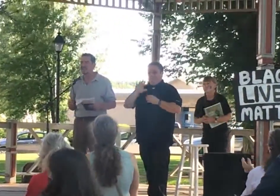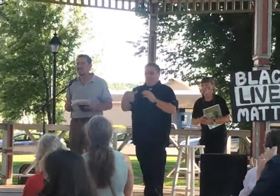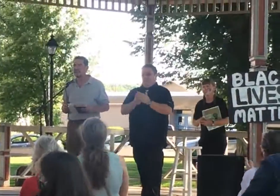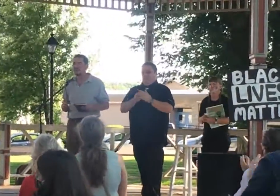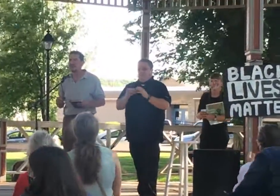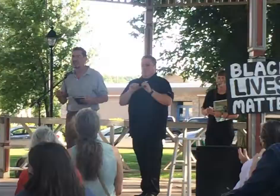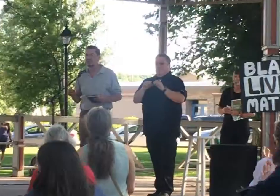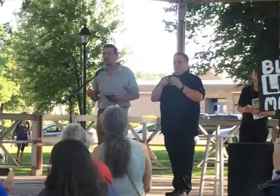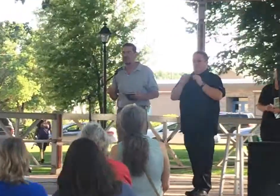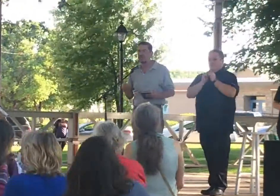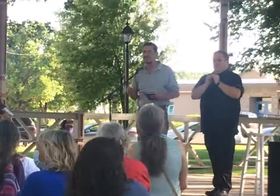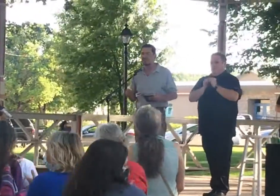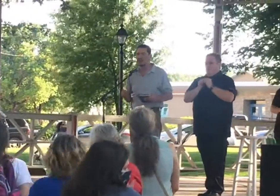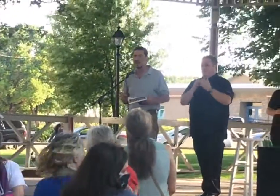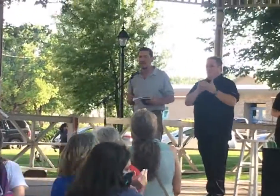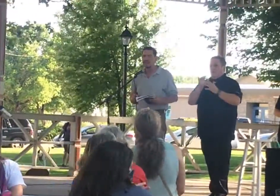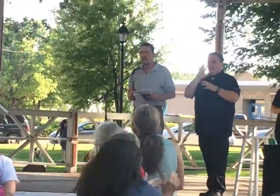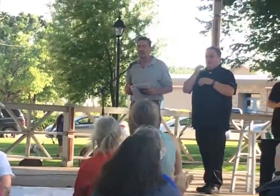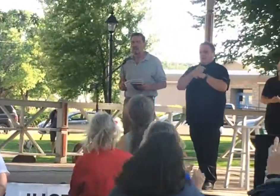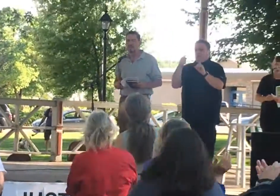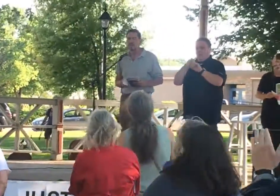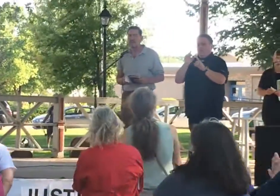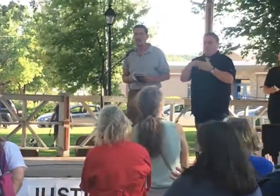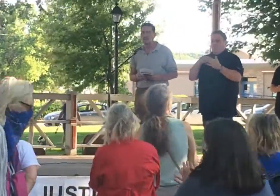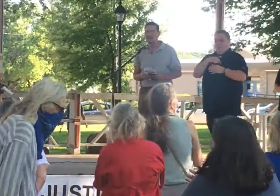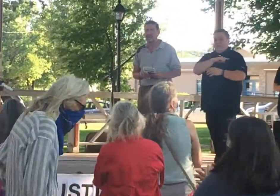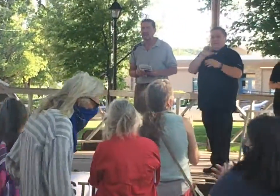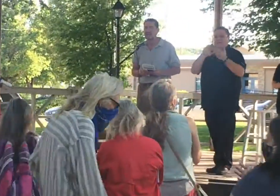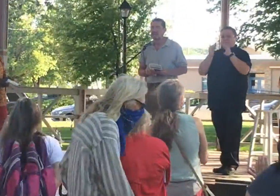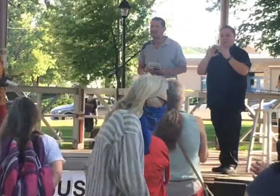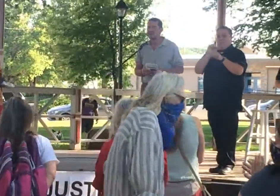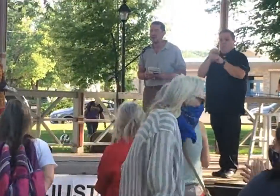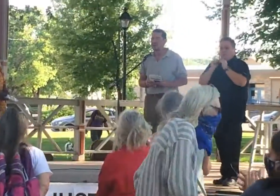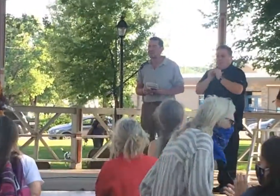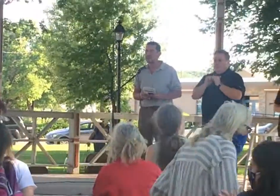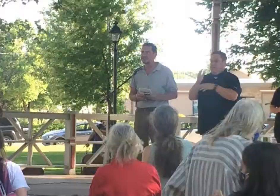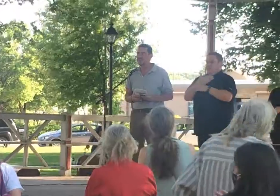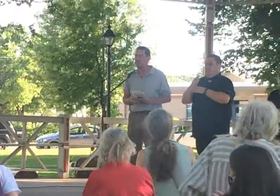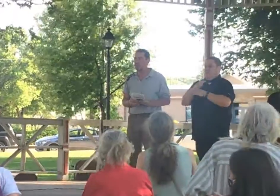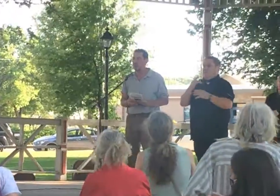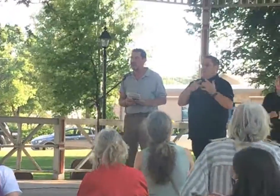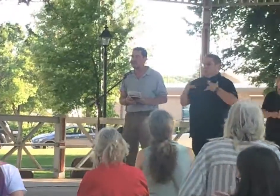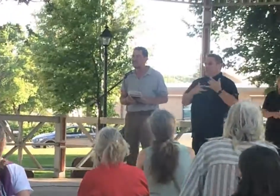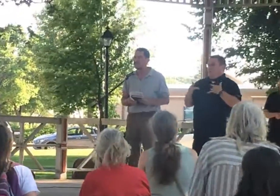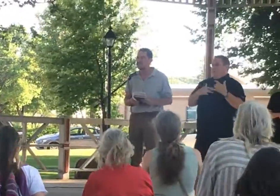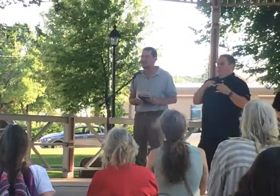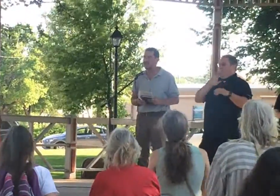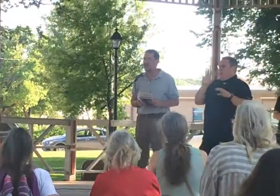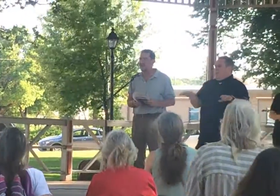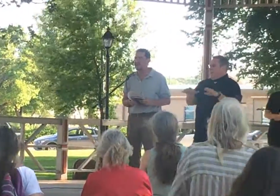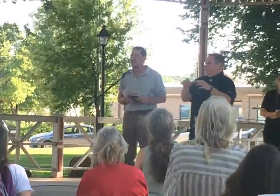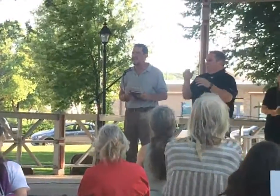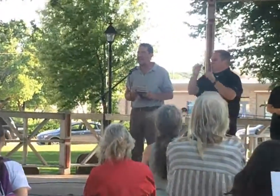articulated together until we really get to the point that we can communicate, work together, share our concerns and proactively